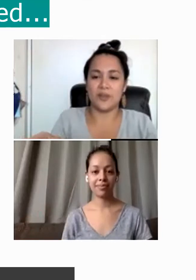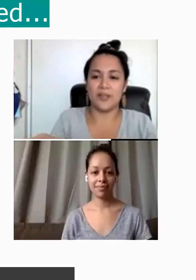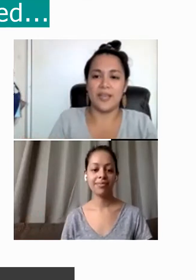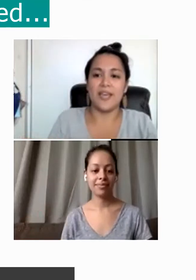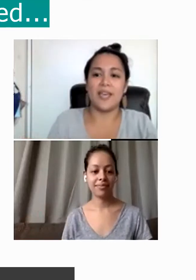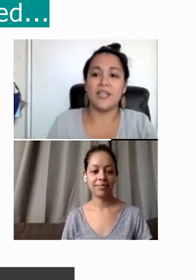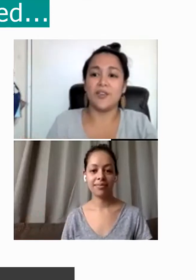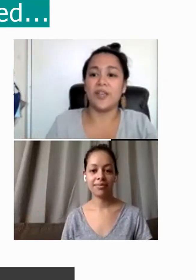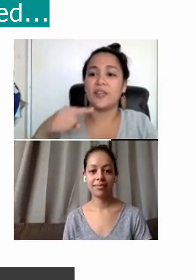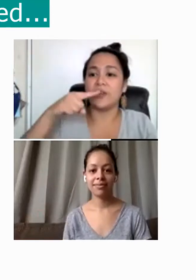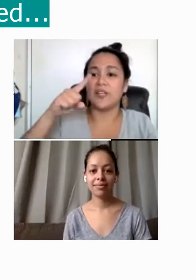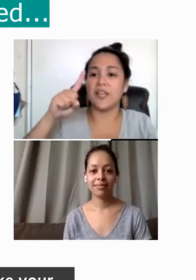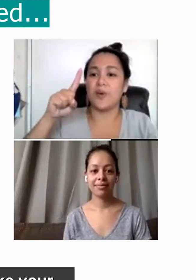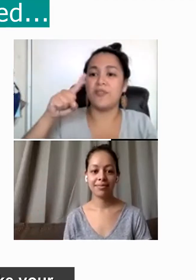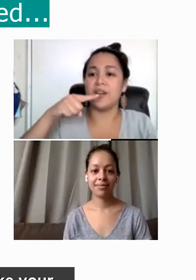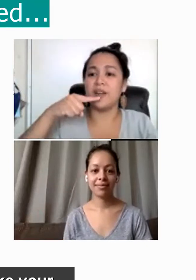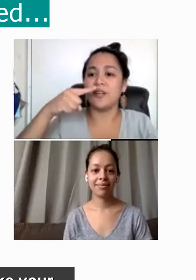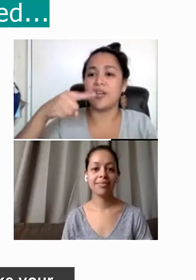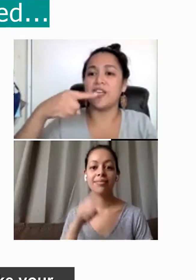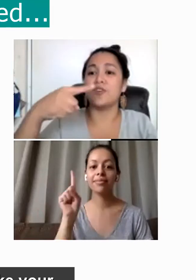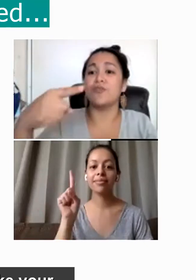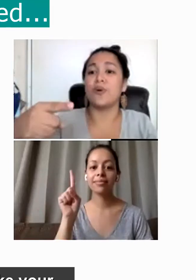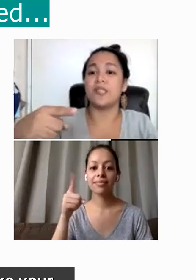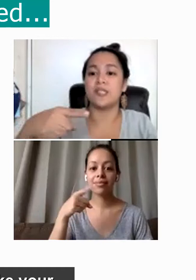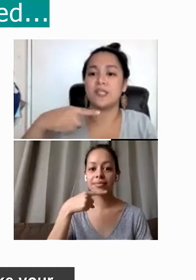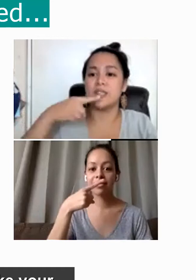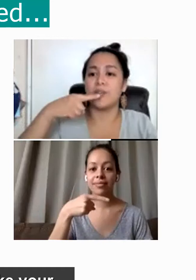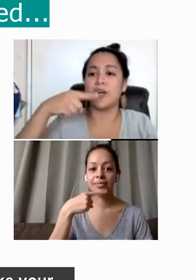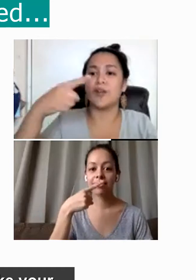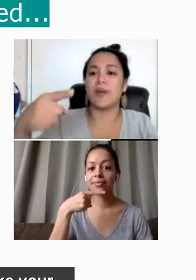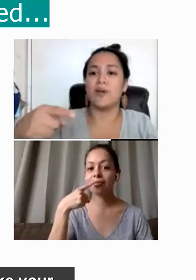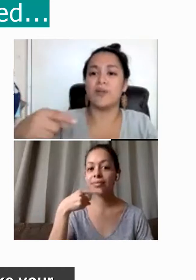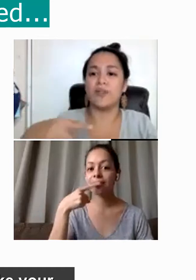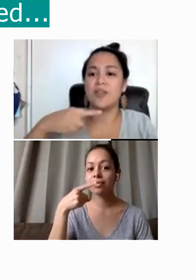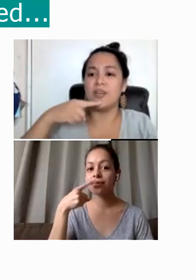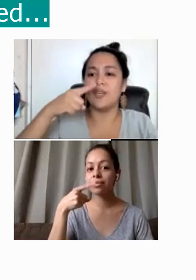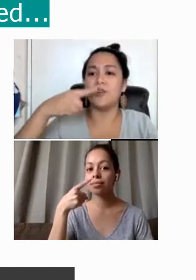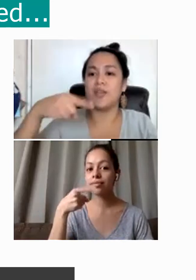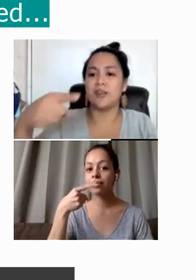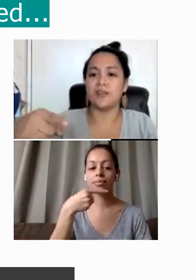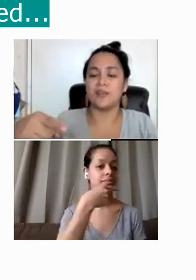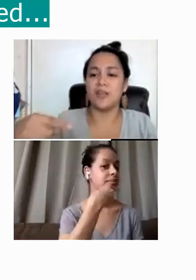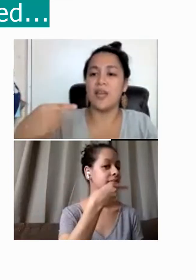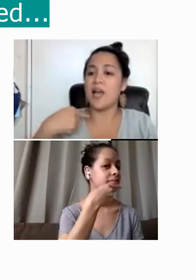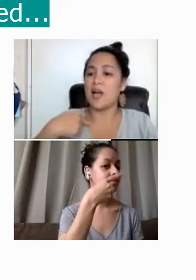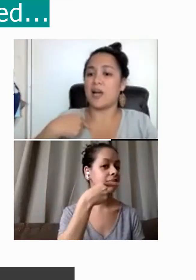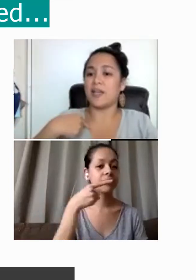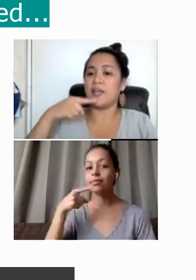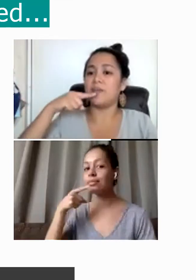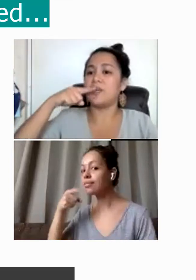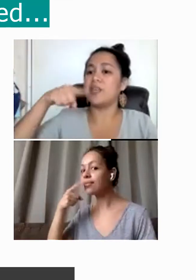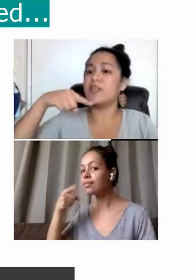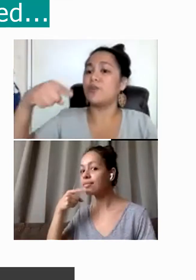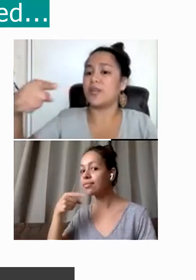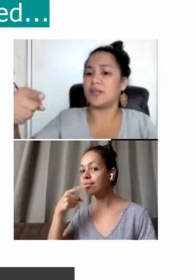Good. And hearing. You're going to get 1 finger, kind of like your voice coming out of your mouth. Hearing. I